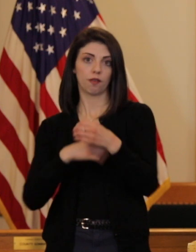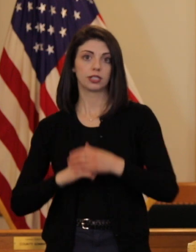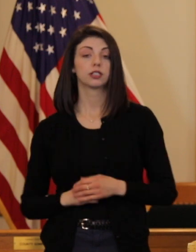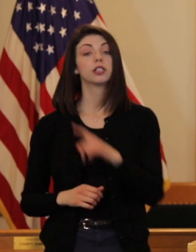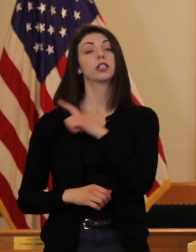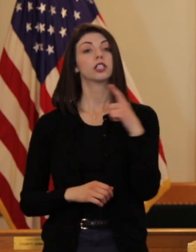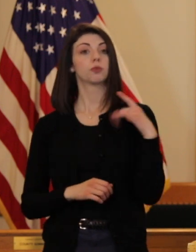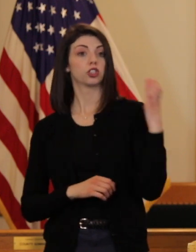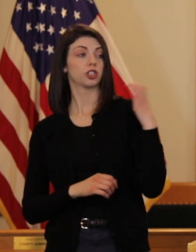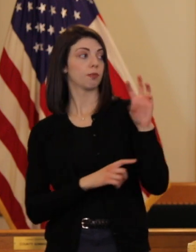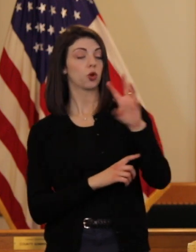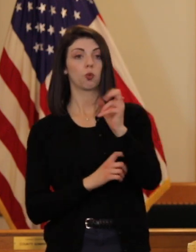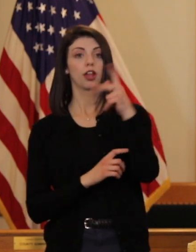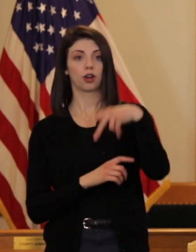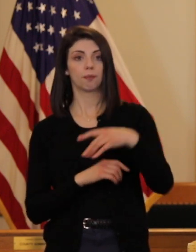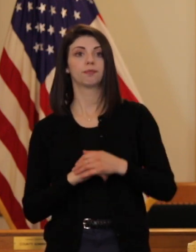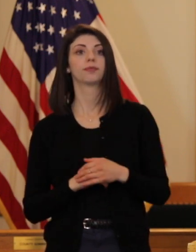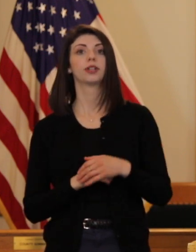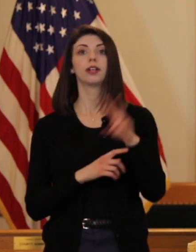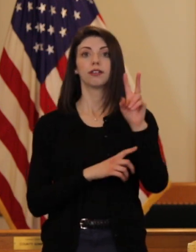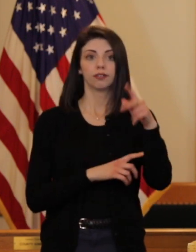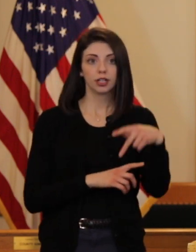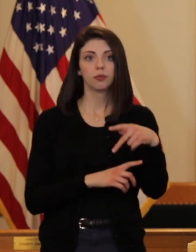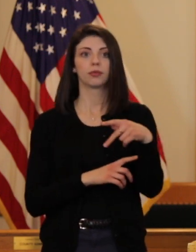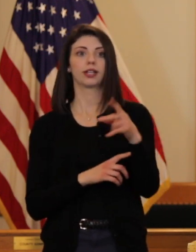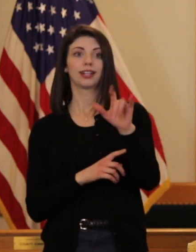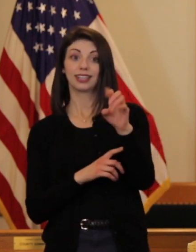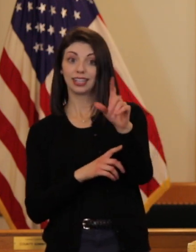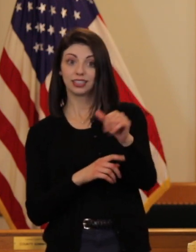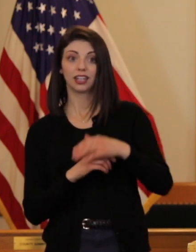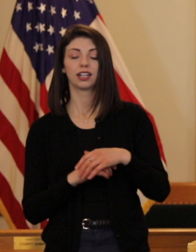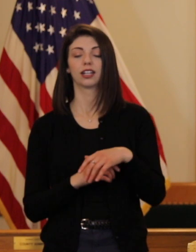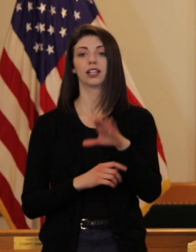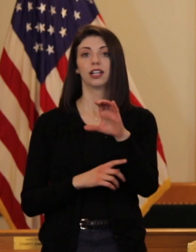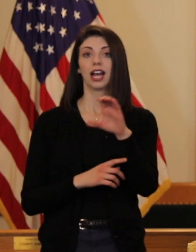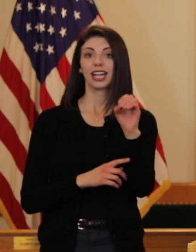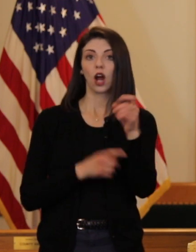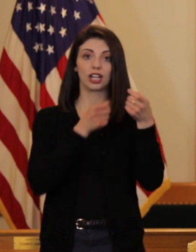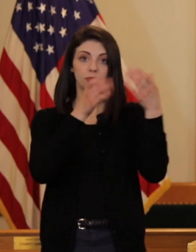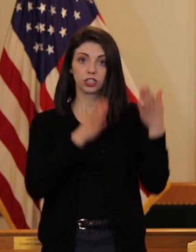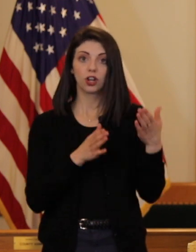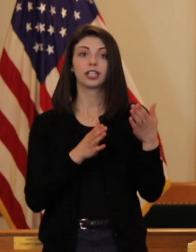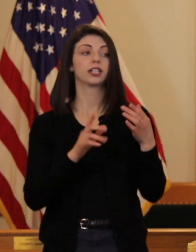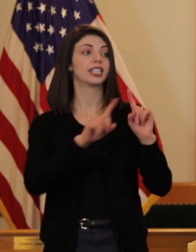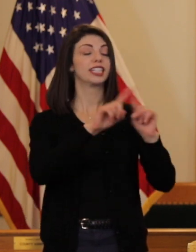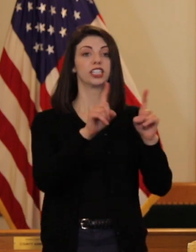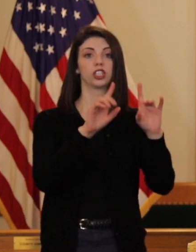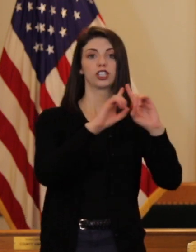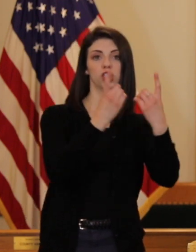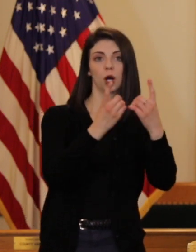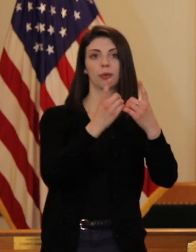Legislature Chairman Weatherup, Vice Chair Linda Lockwood, County Administration and department heads and staff from the County